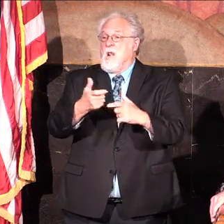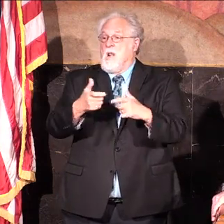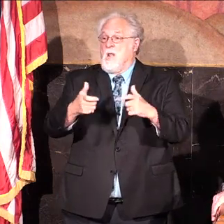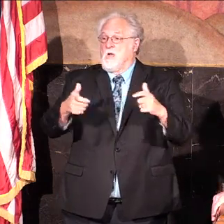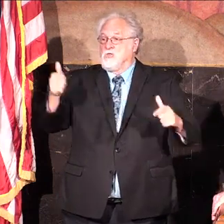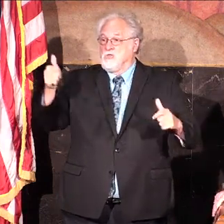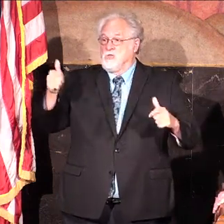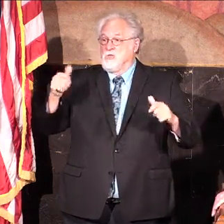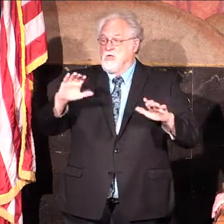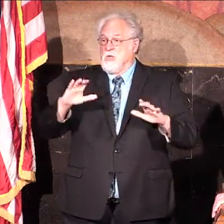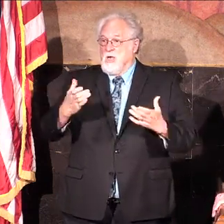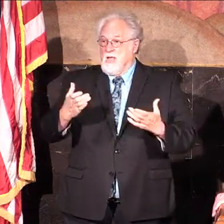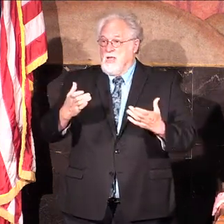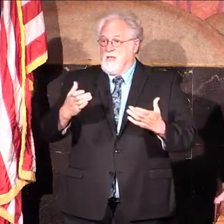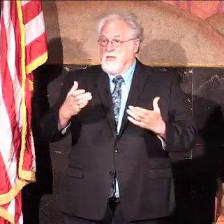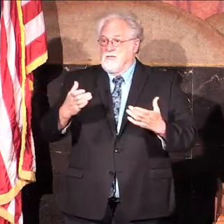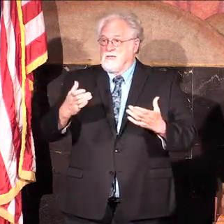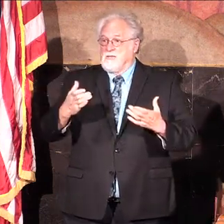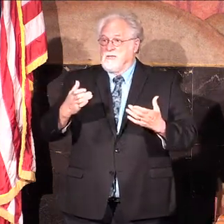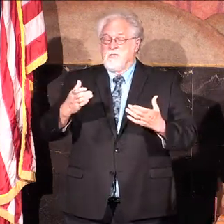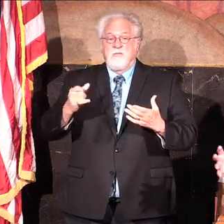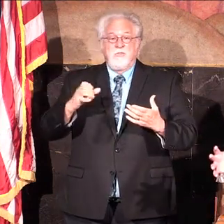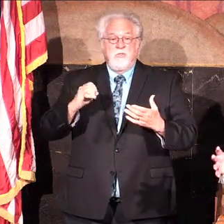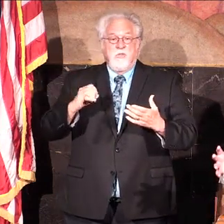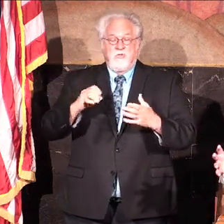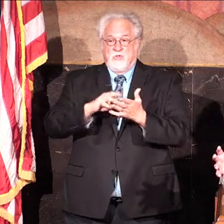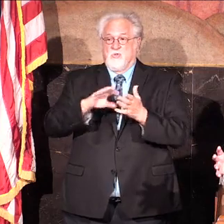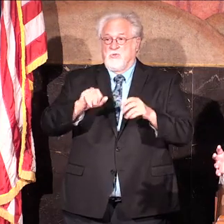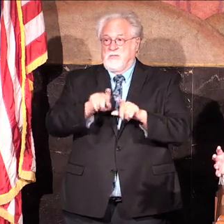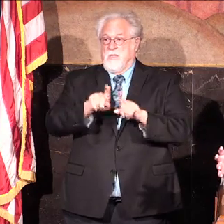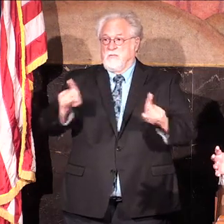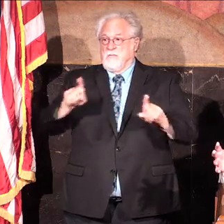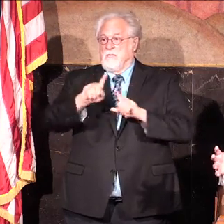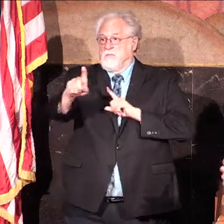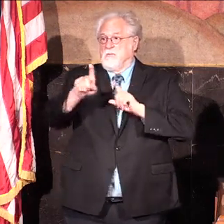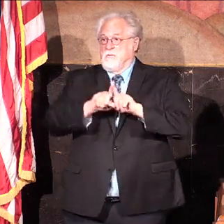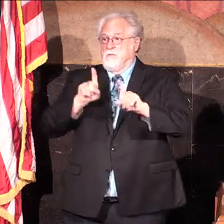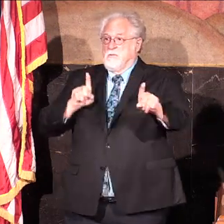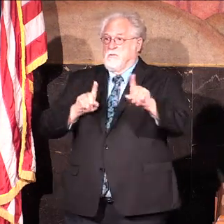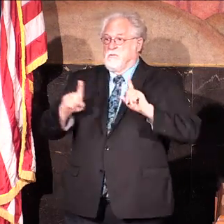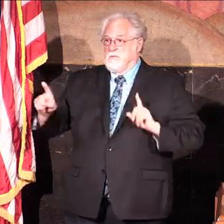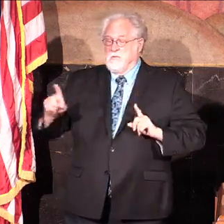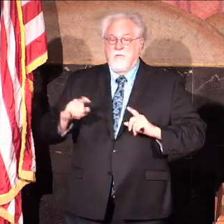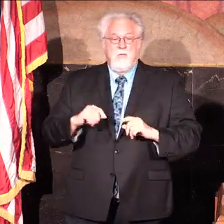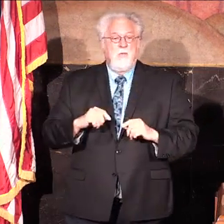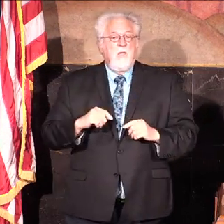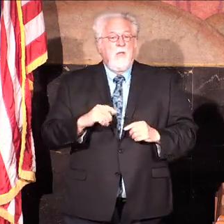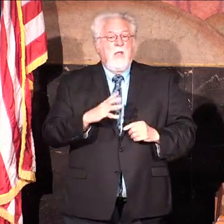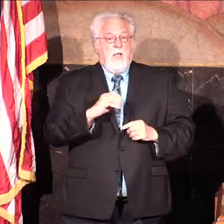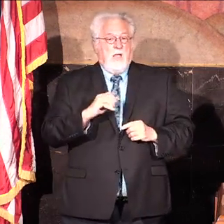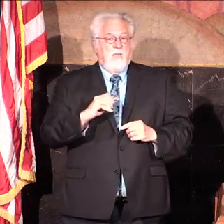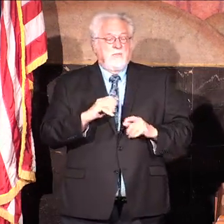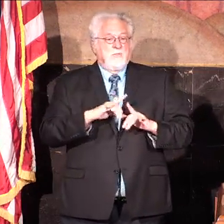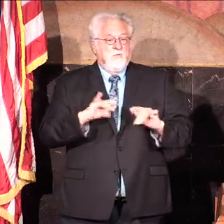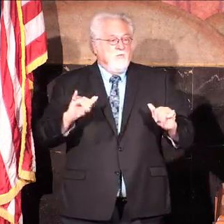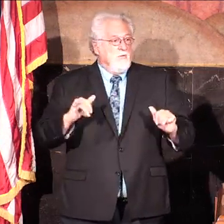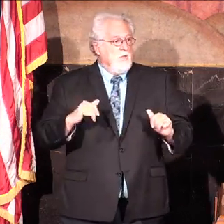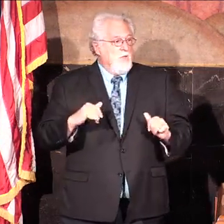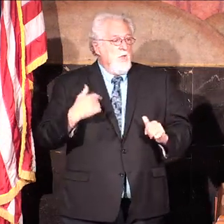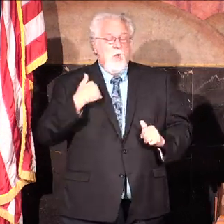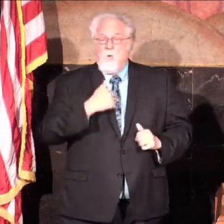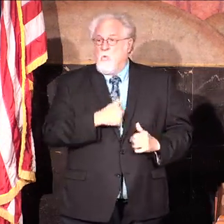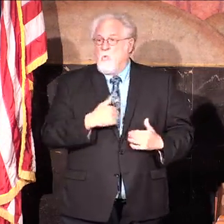larger than it would otherwise be, so that those students can spread out and so forth.